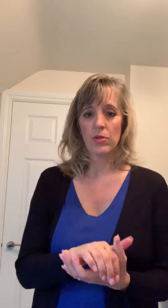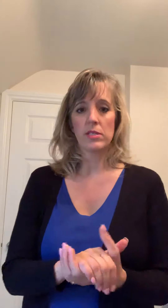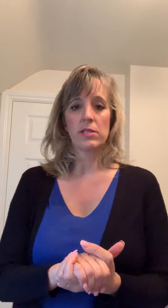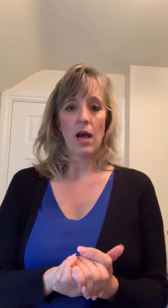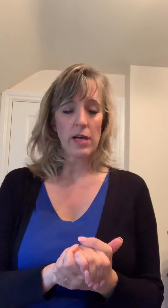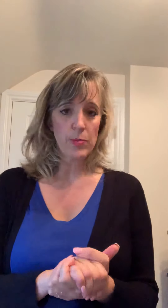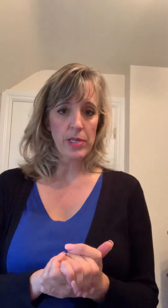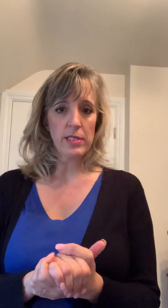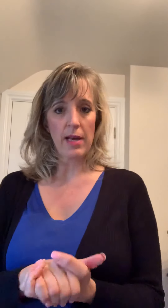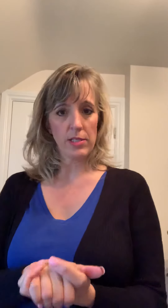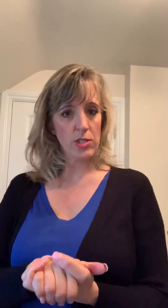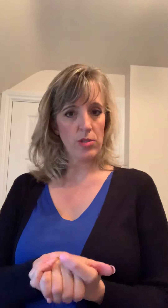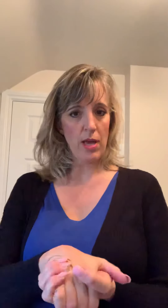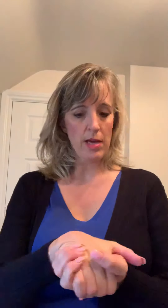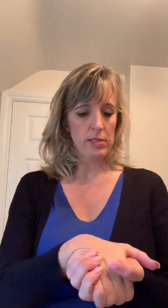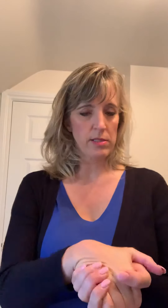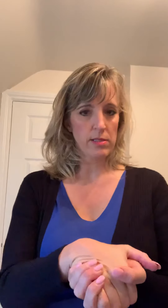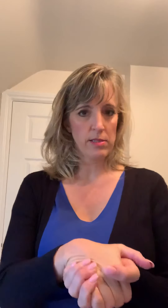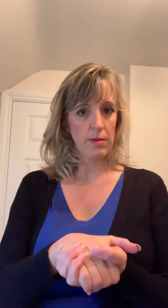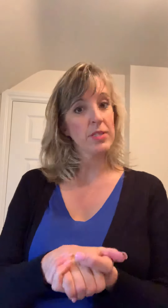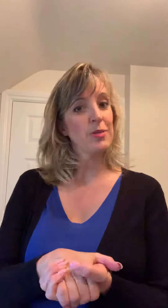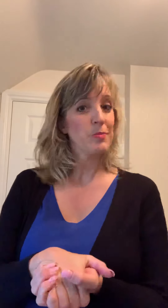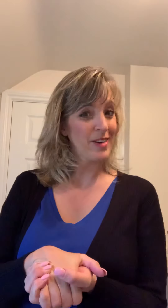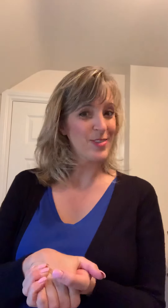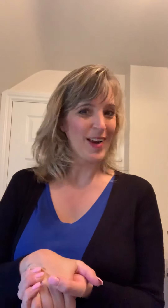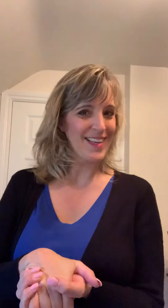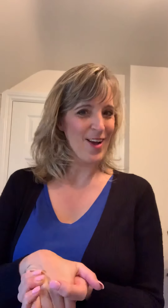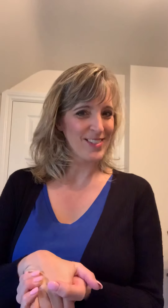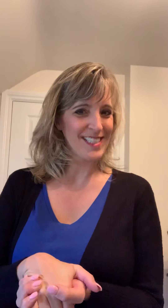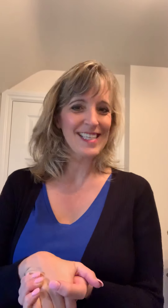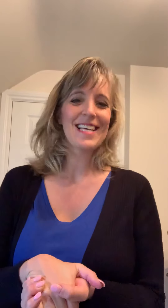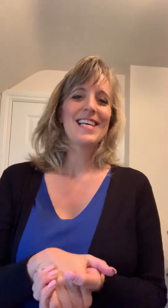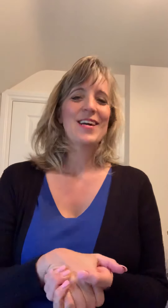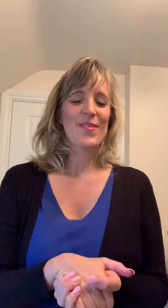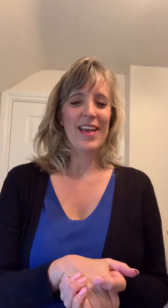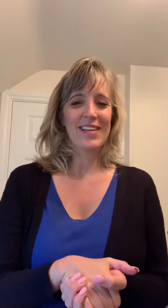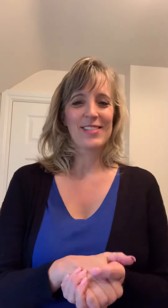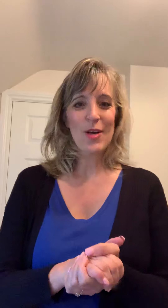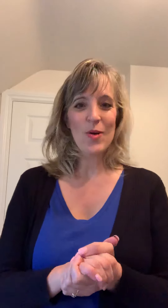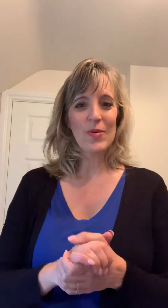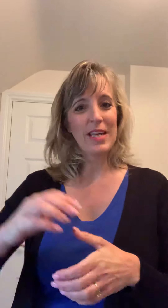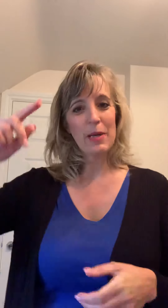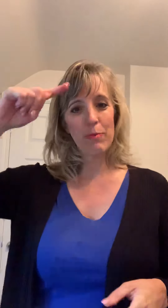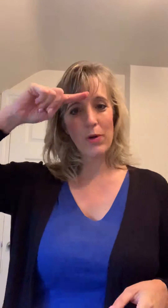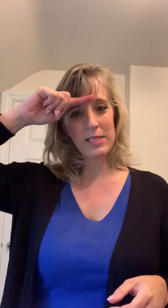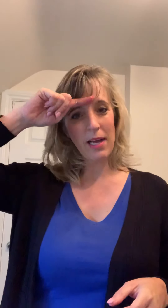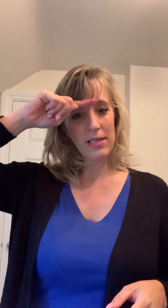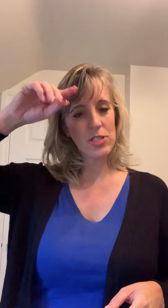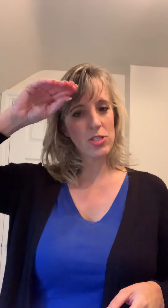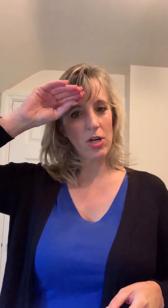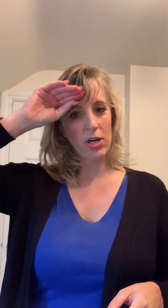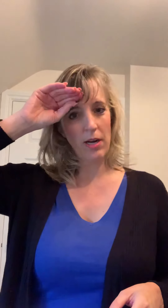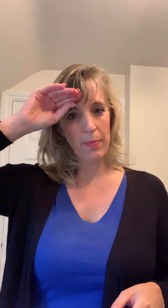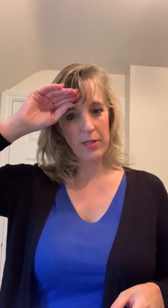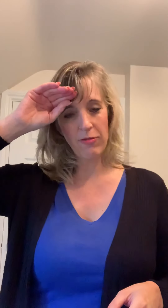is husband, has something to do with marriage, right? Obviously. Okay, so any boy signs are up at the